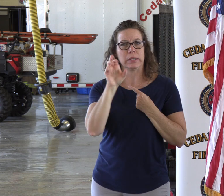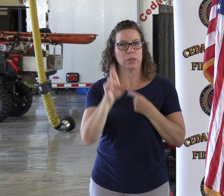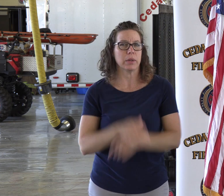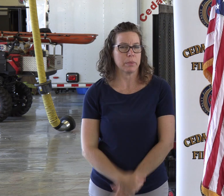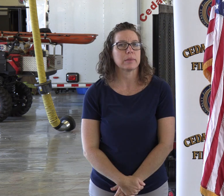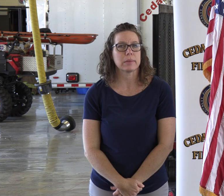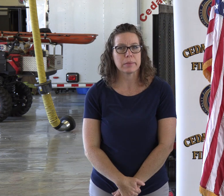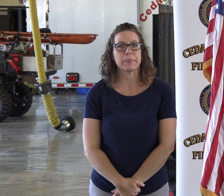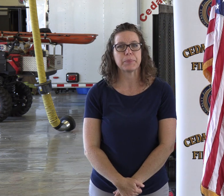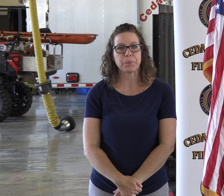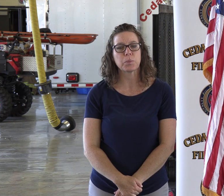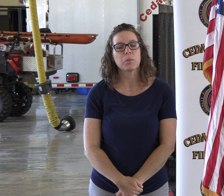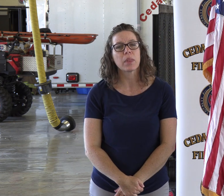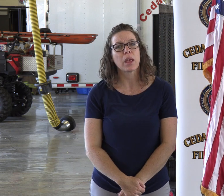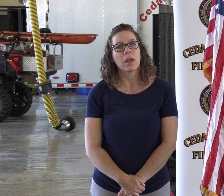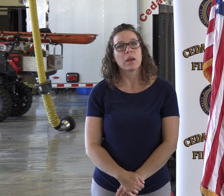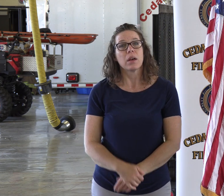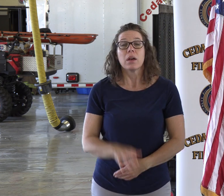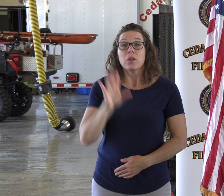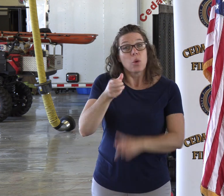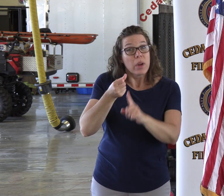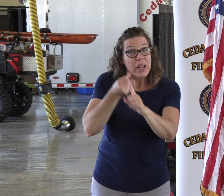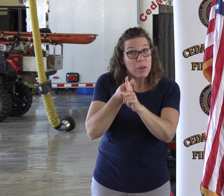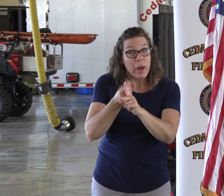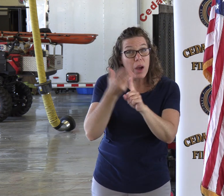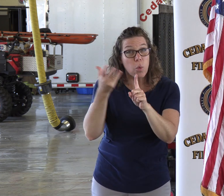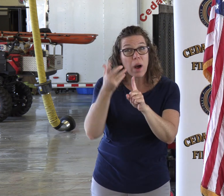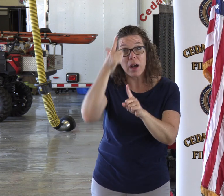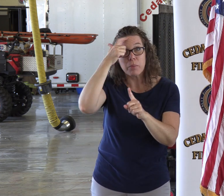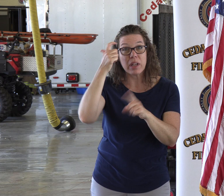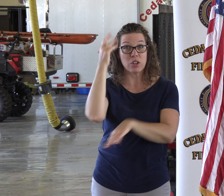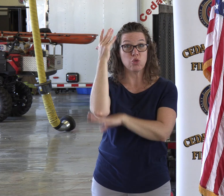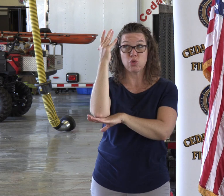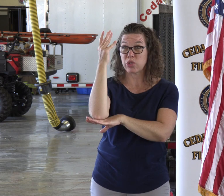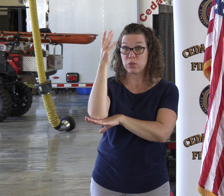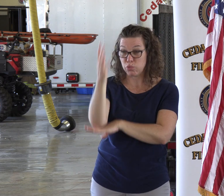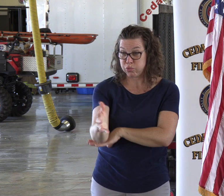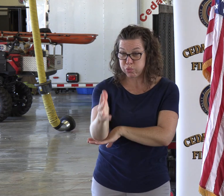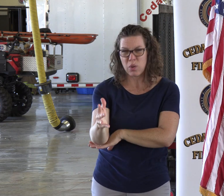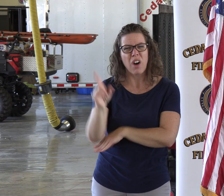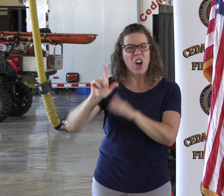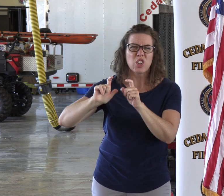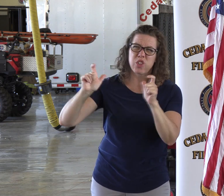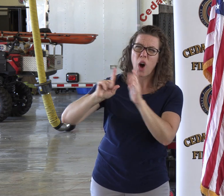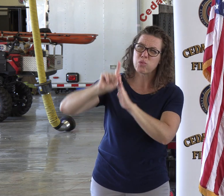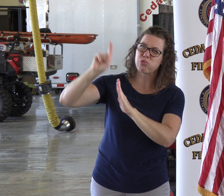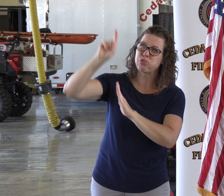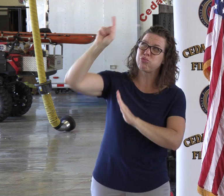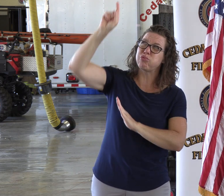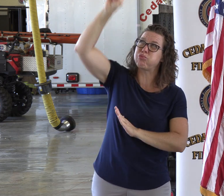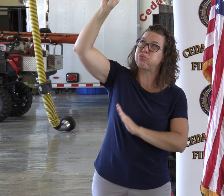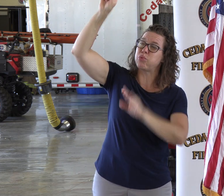Rapids. The impact is much higher because the trees that were destroyed were large and provided a higher percentage